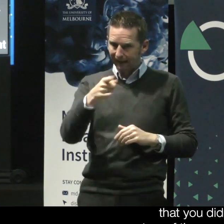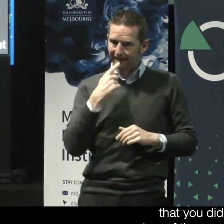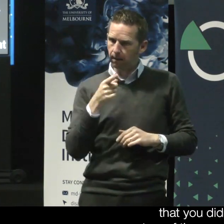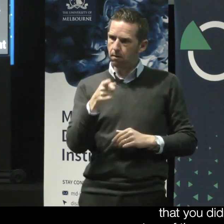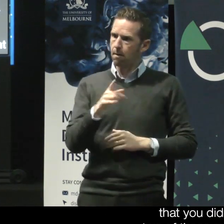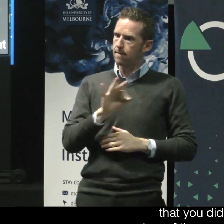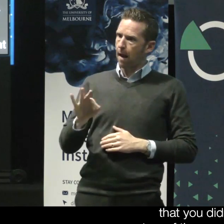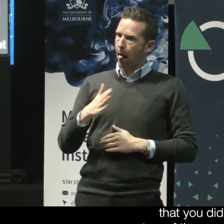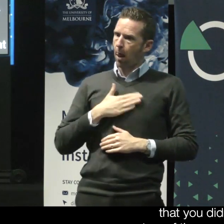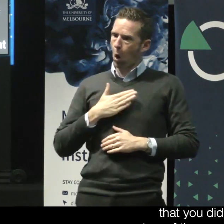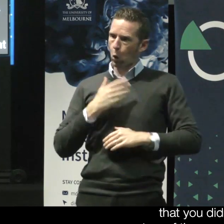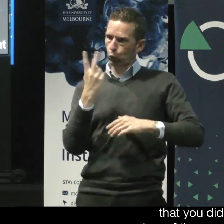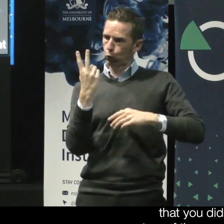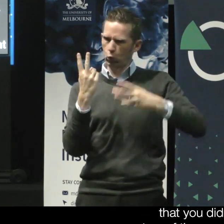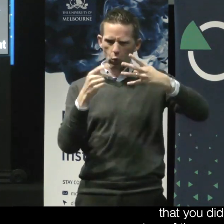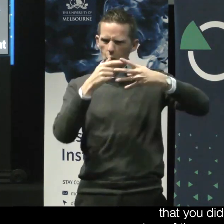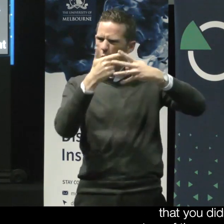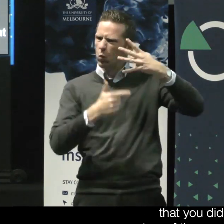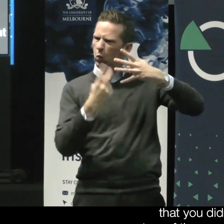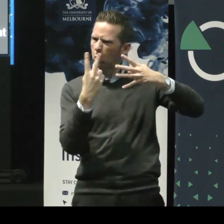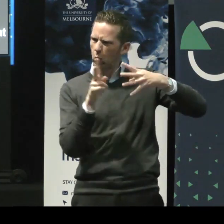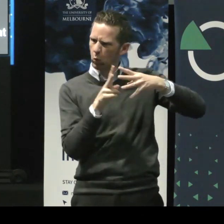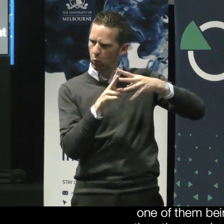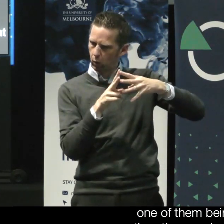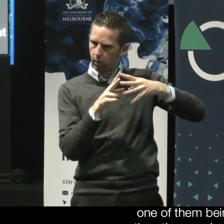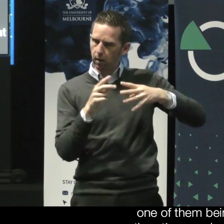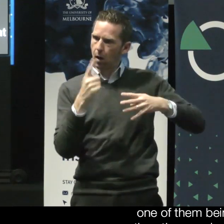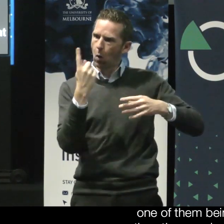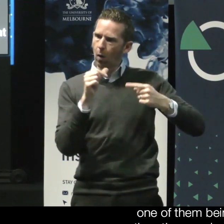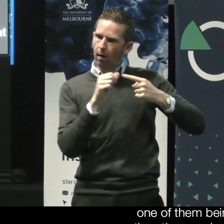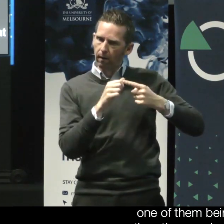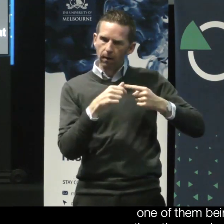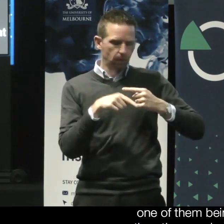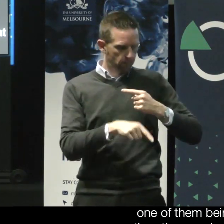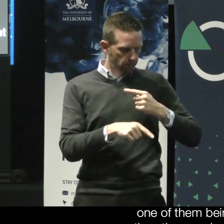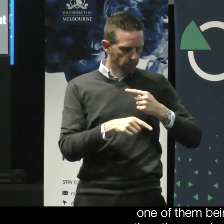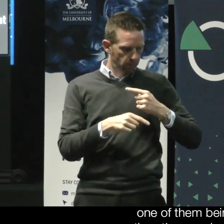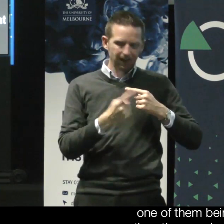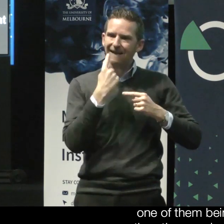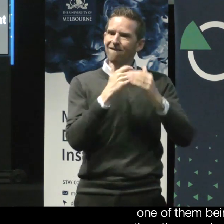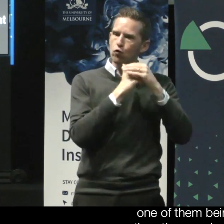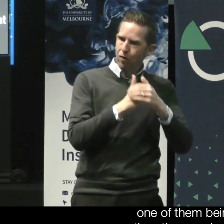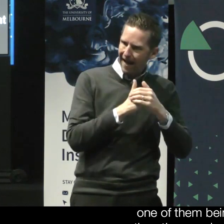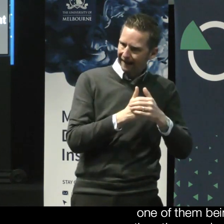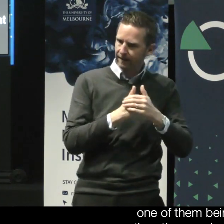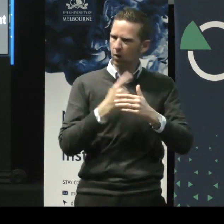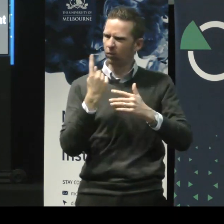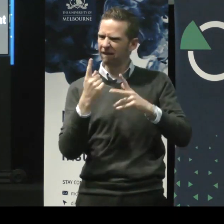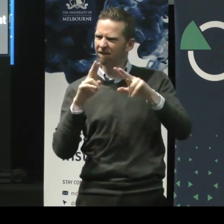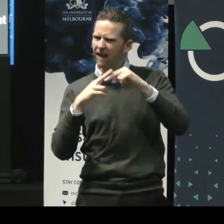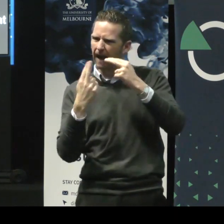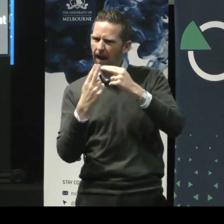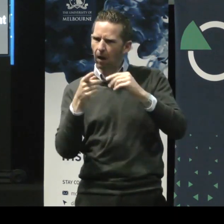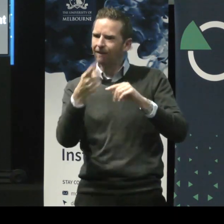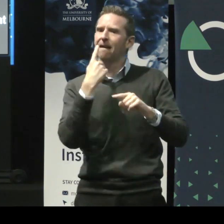like two of those metaphors, one of them being robotic and one of them being friends. So I might just